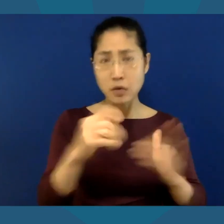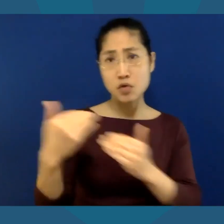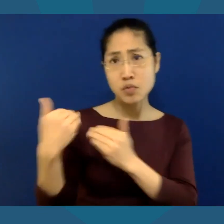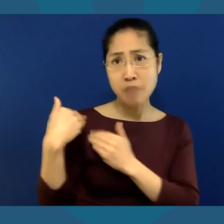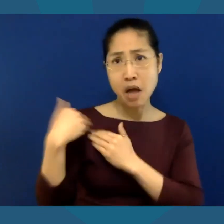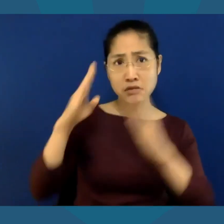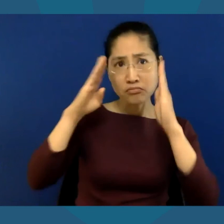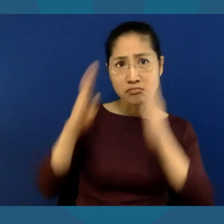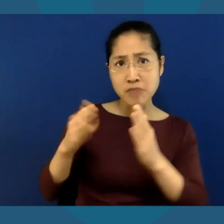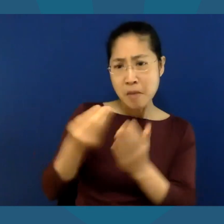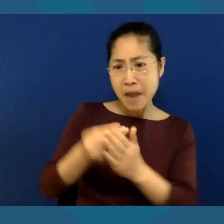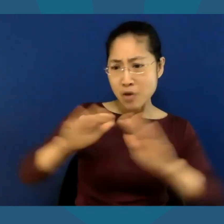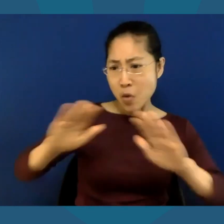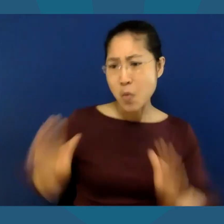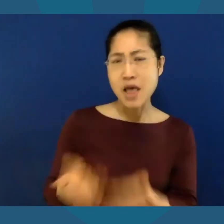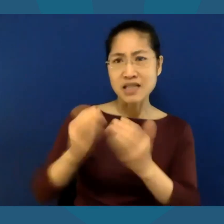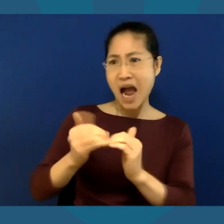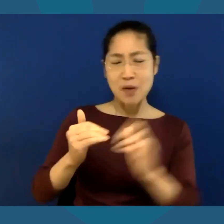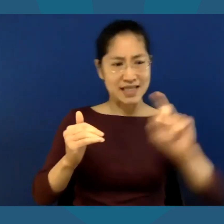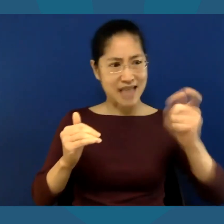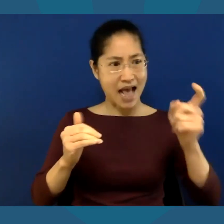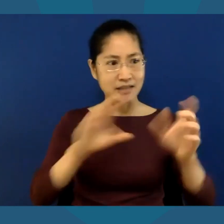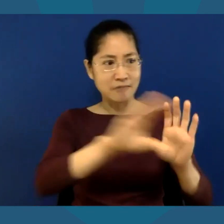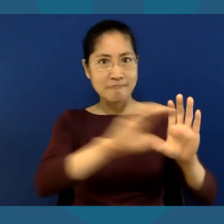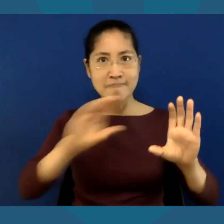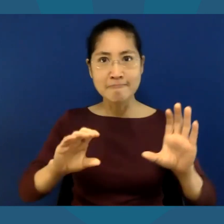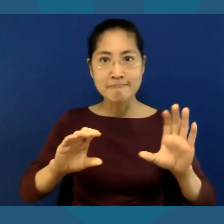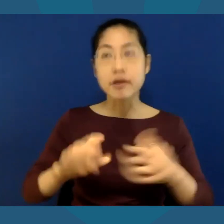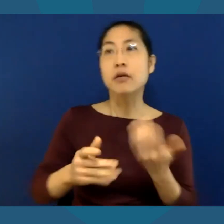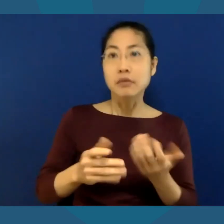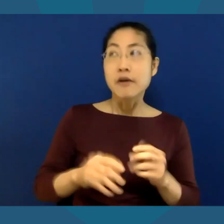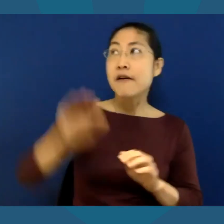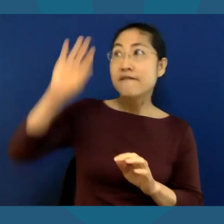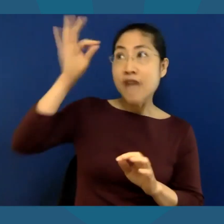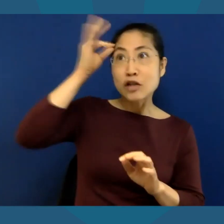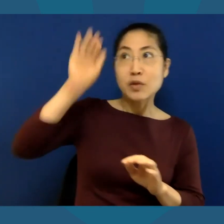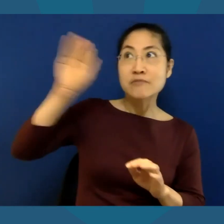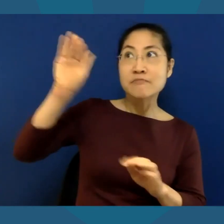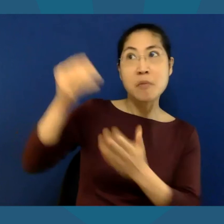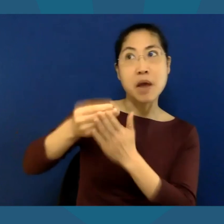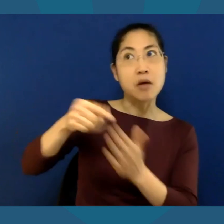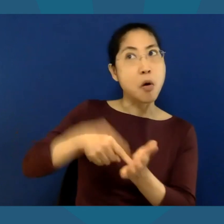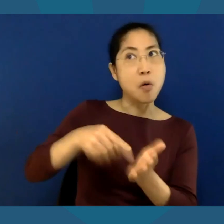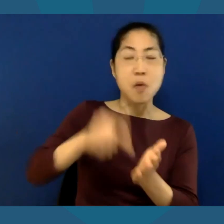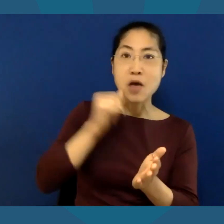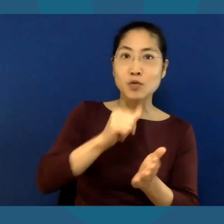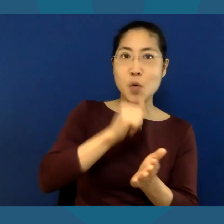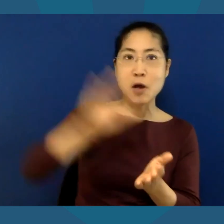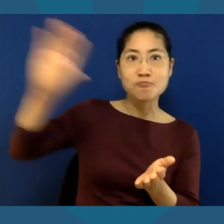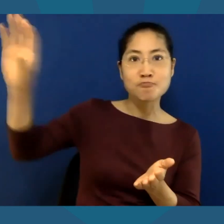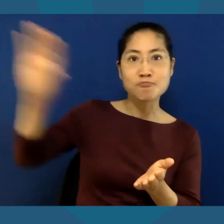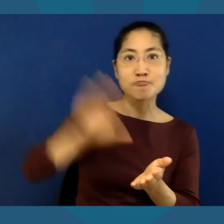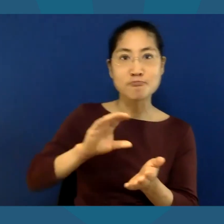and vote on legislation. It is not a representative's sole duty to raise revenue